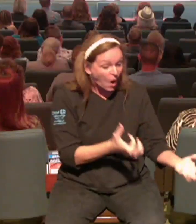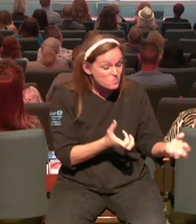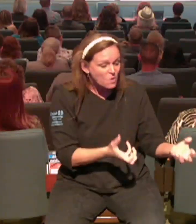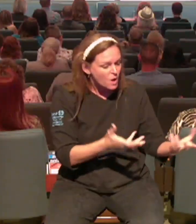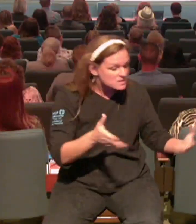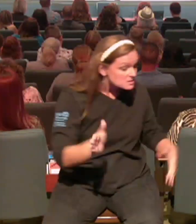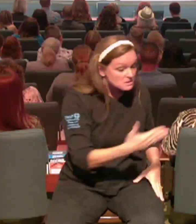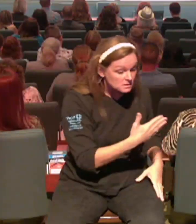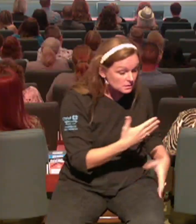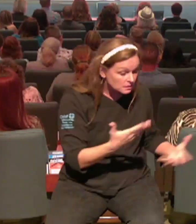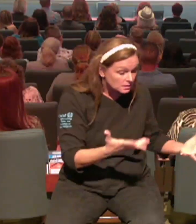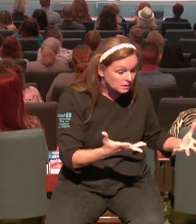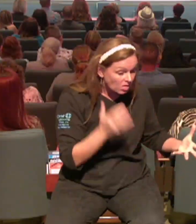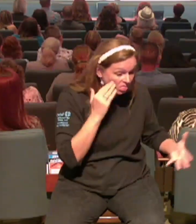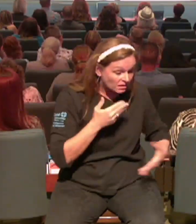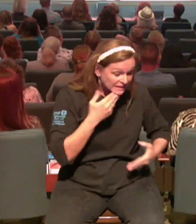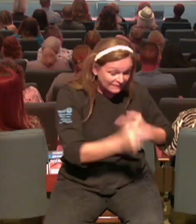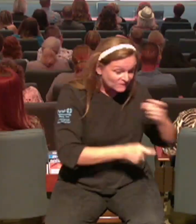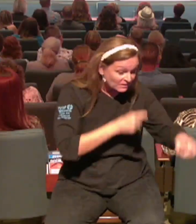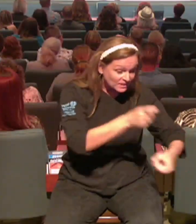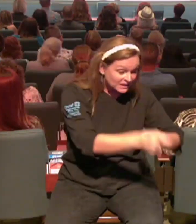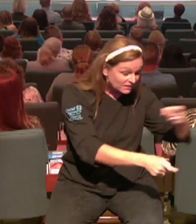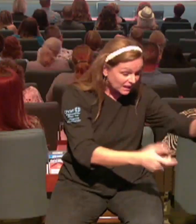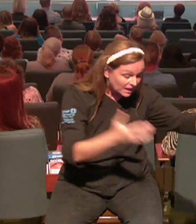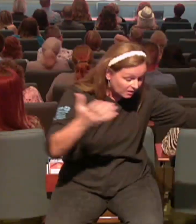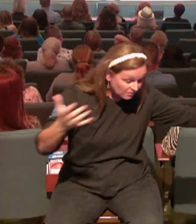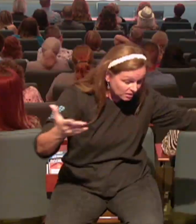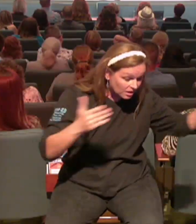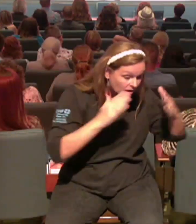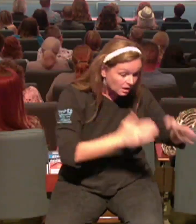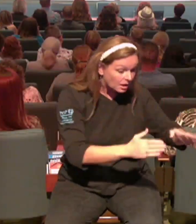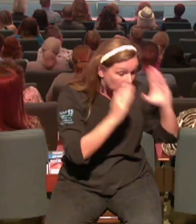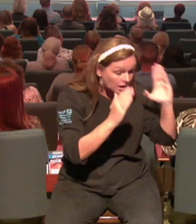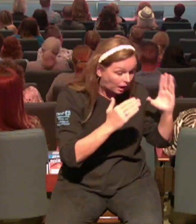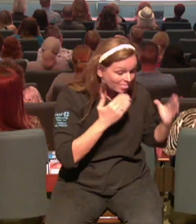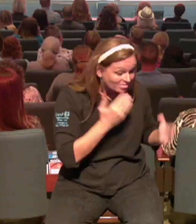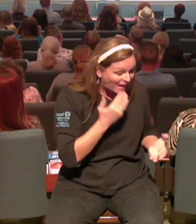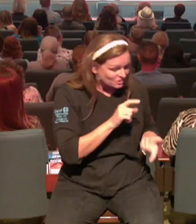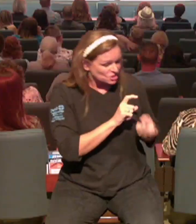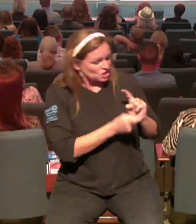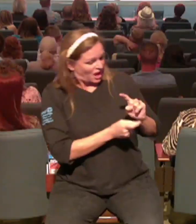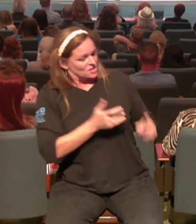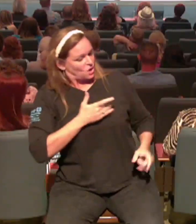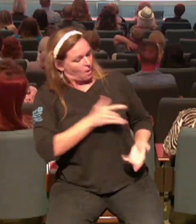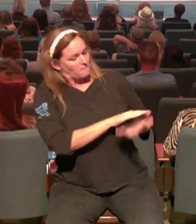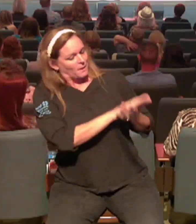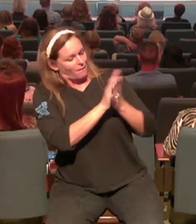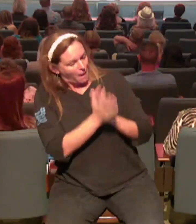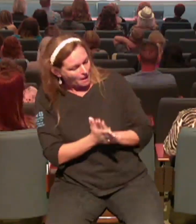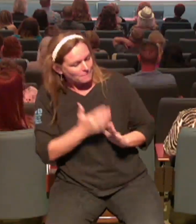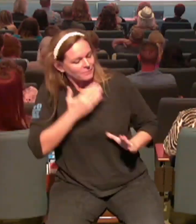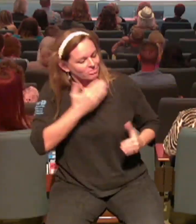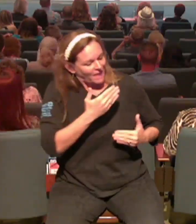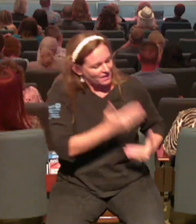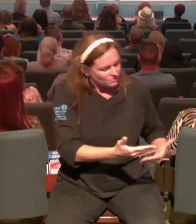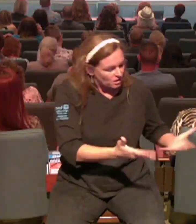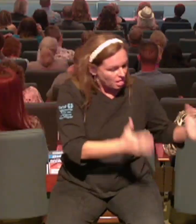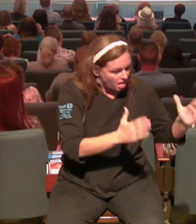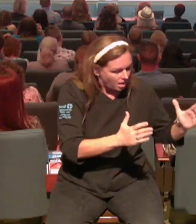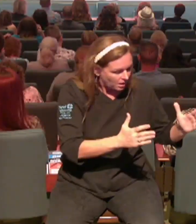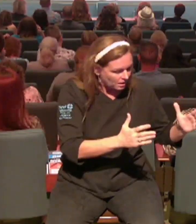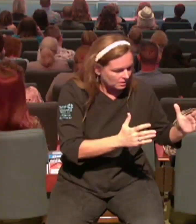I've done for you? Do you know how much I have blessed your life? Are you even aware of what I have done for you? See, I believe that